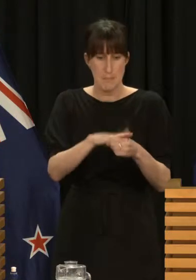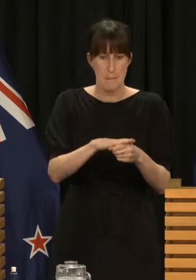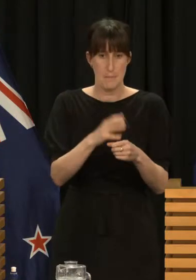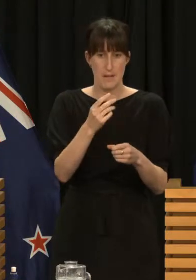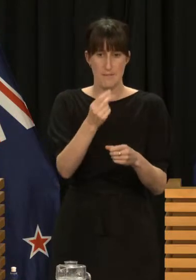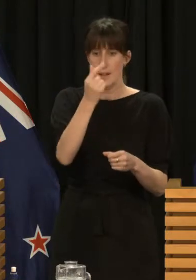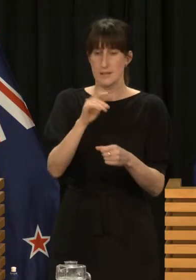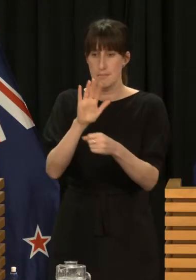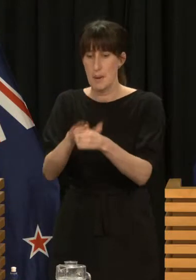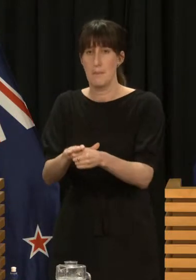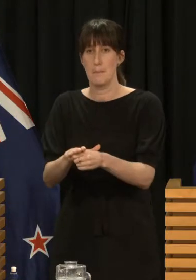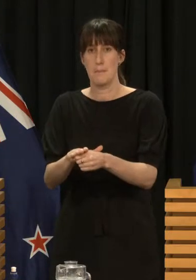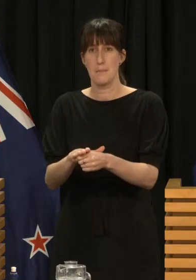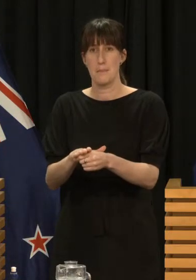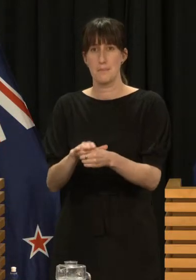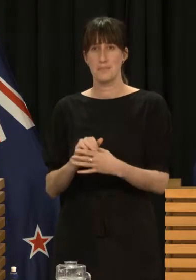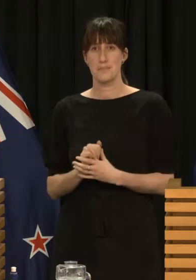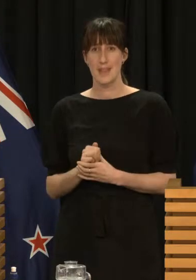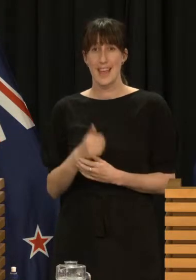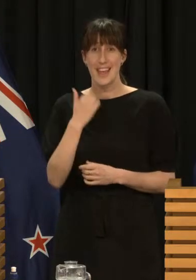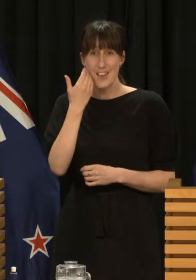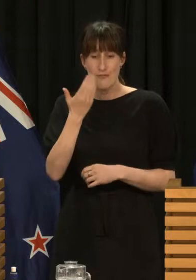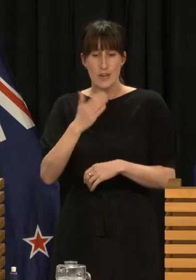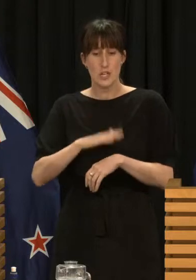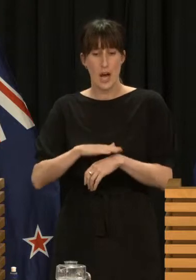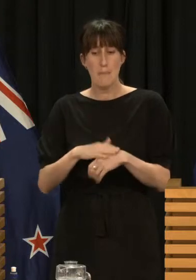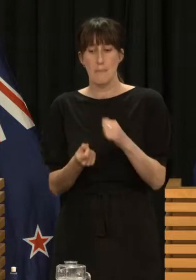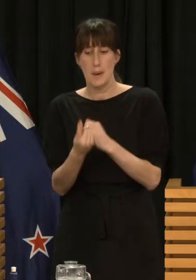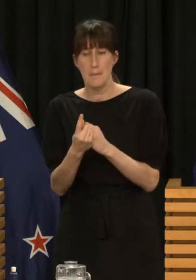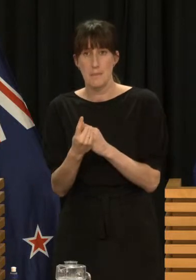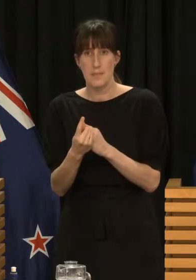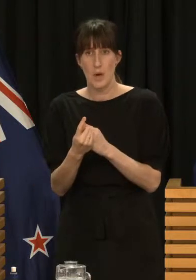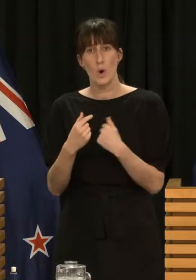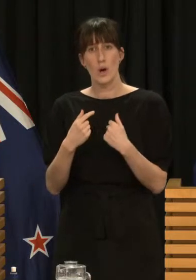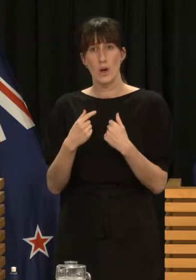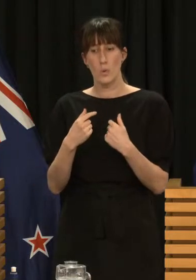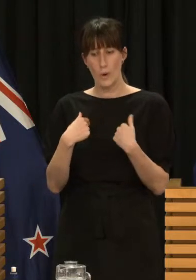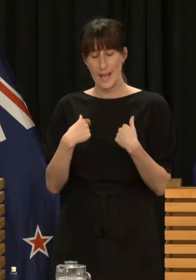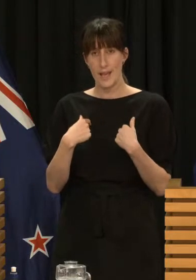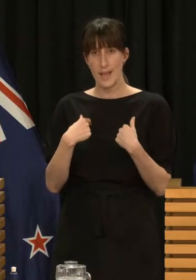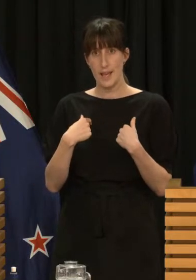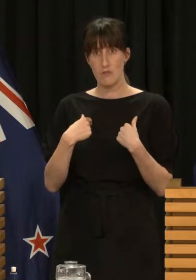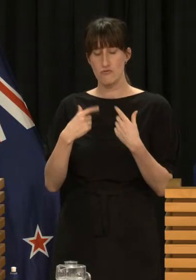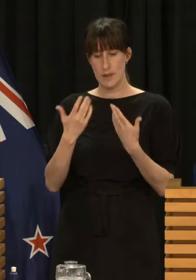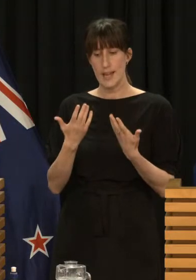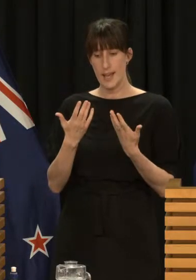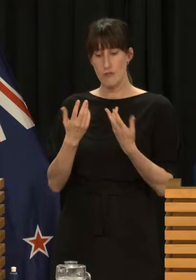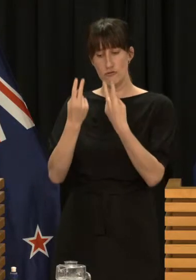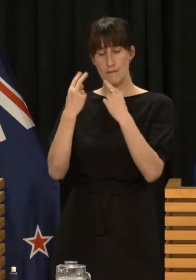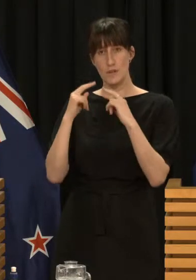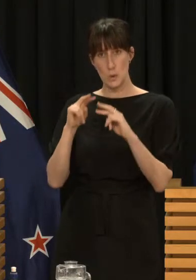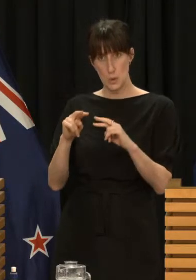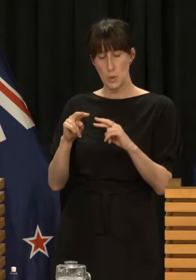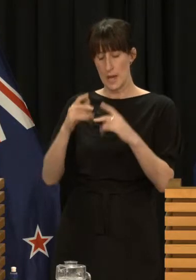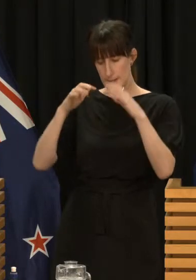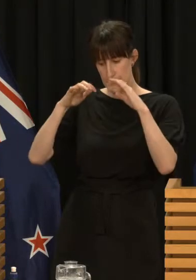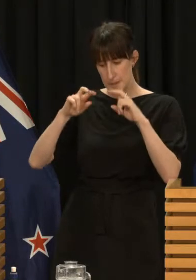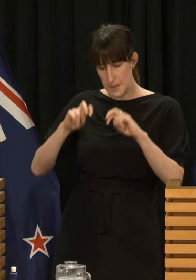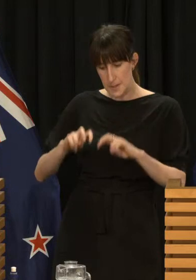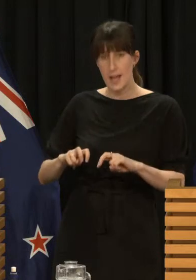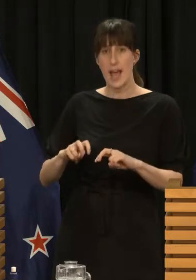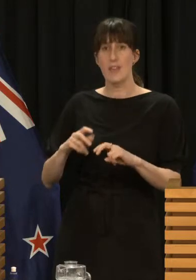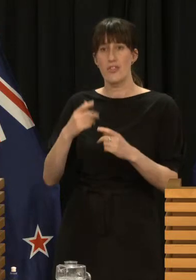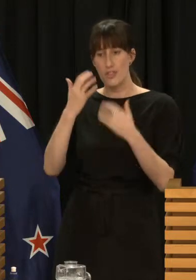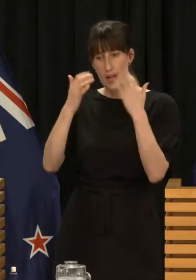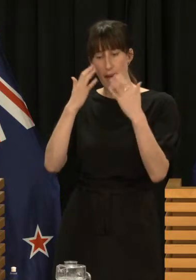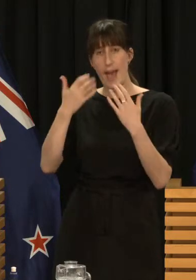see something, we always look to say, well, could the system be further strengthened to prevent that from happening again? So we're always looking for how the system